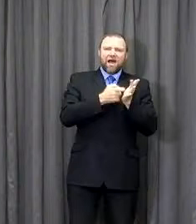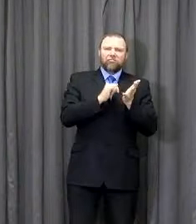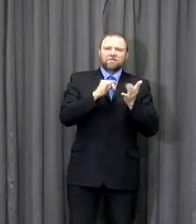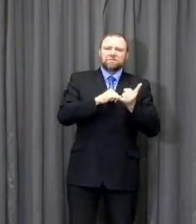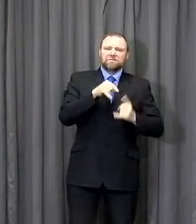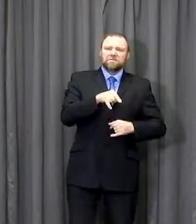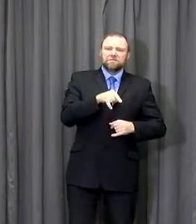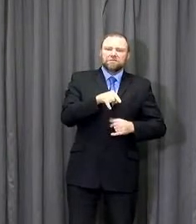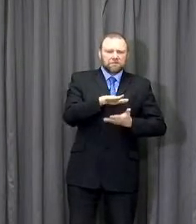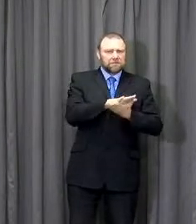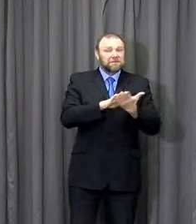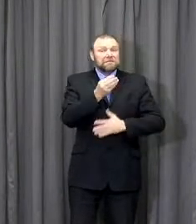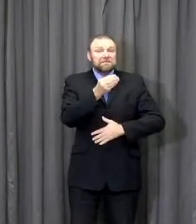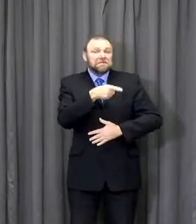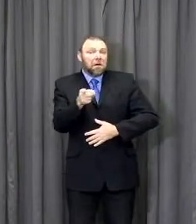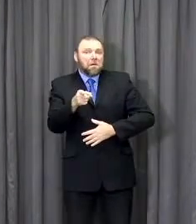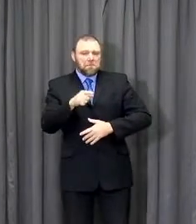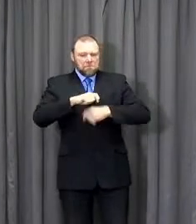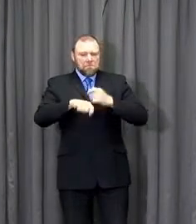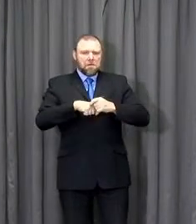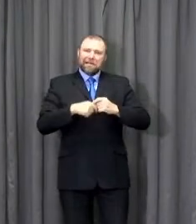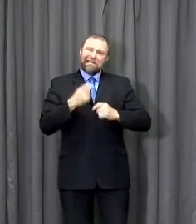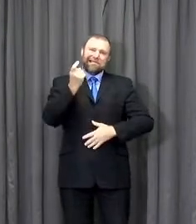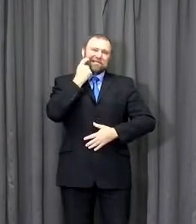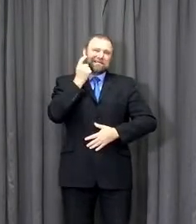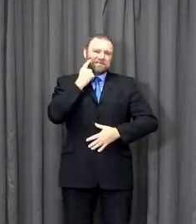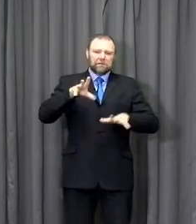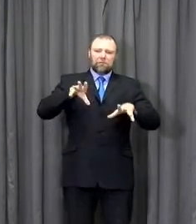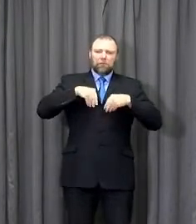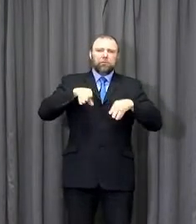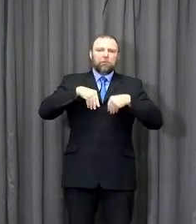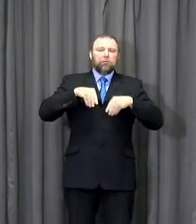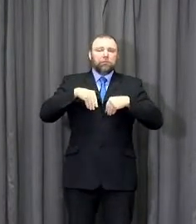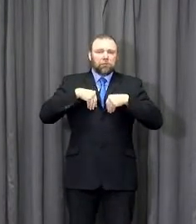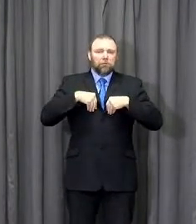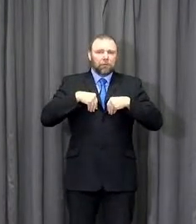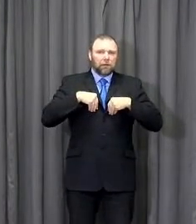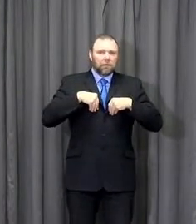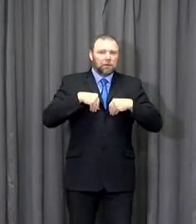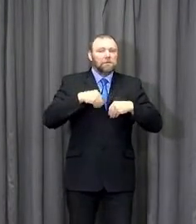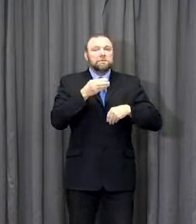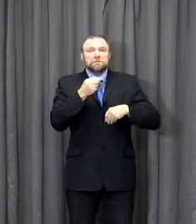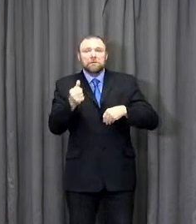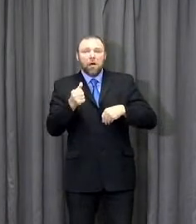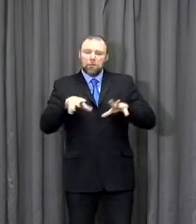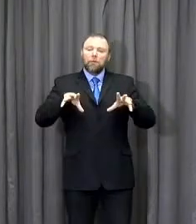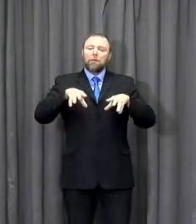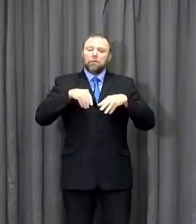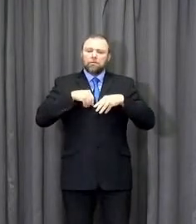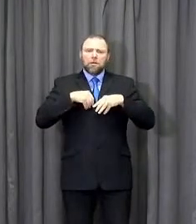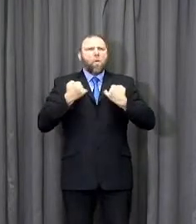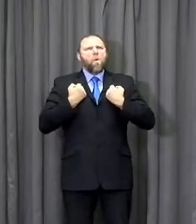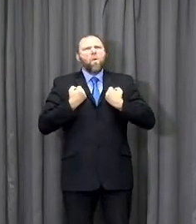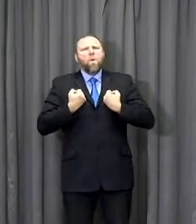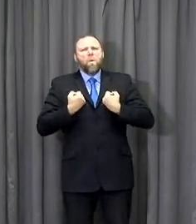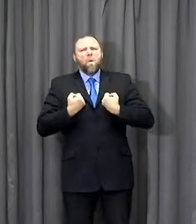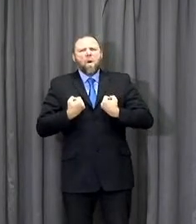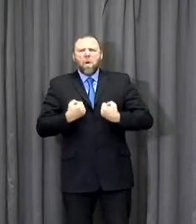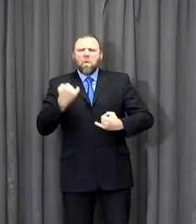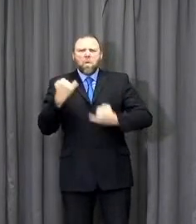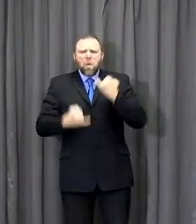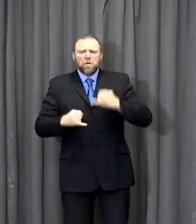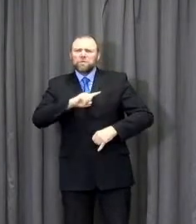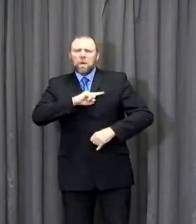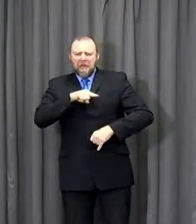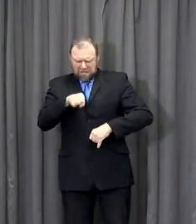the virus's ability to infect people, making it more contagious, or making the illness more severe. Mutations